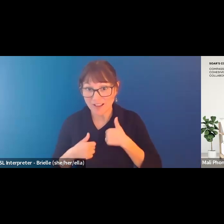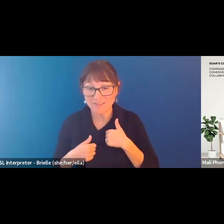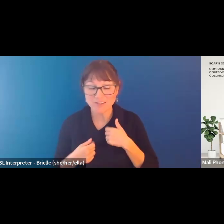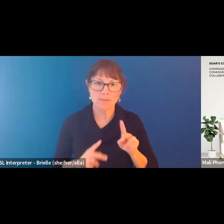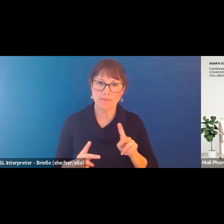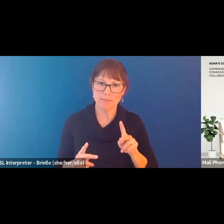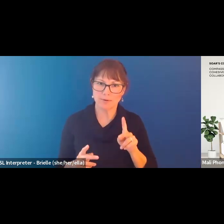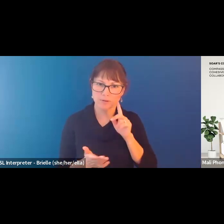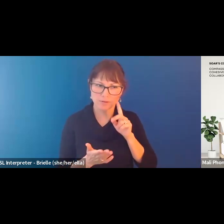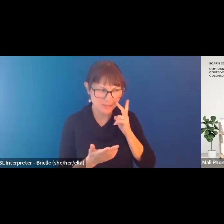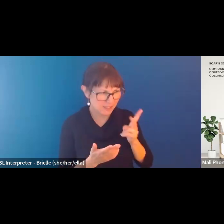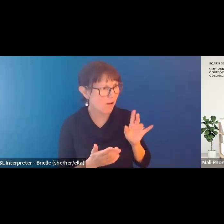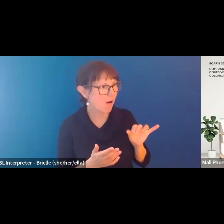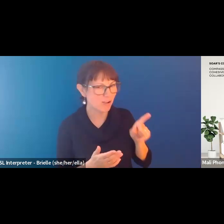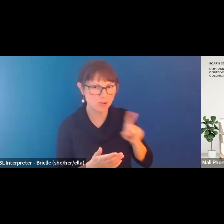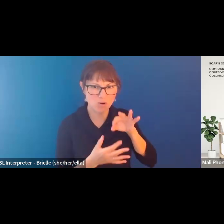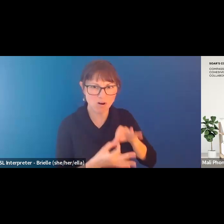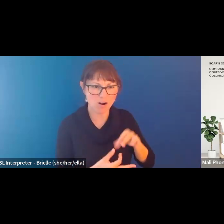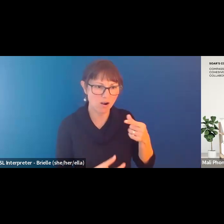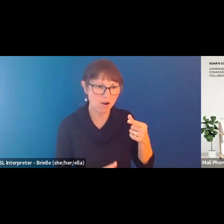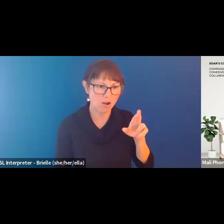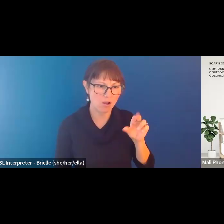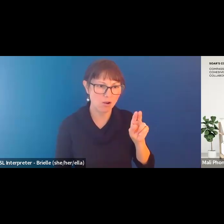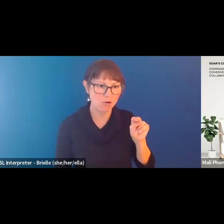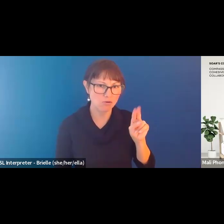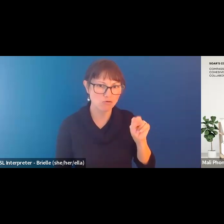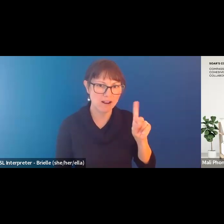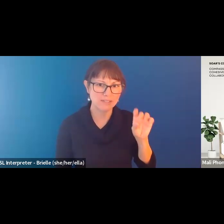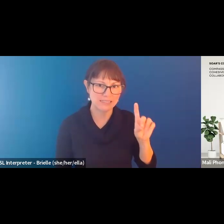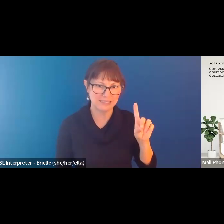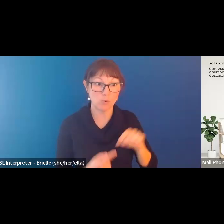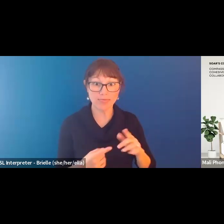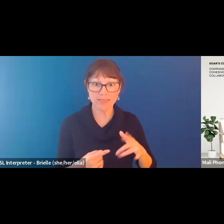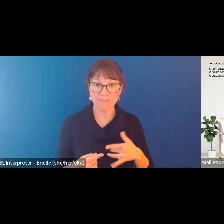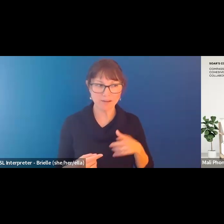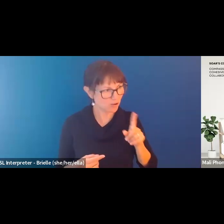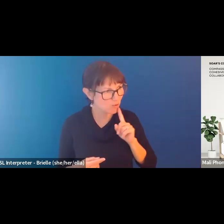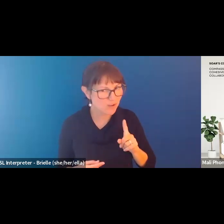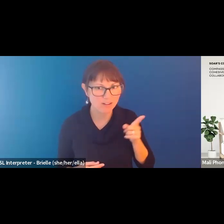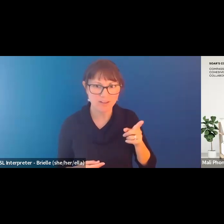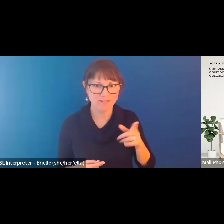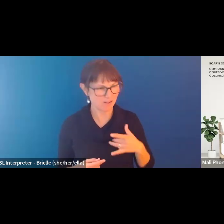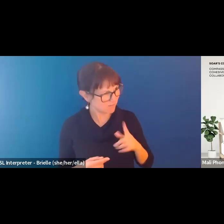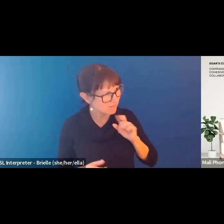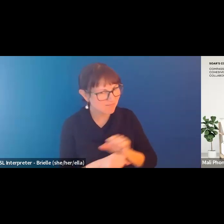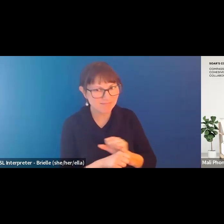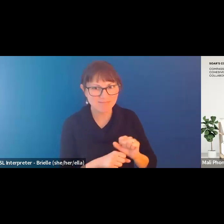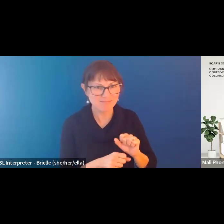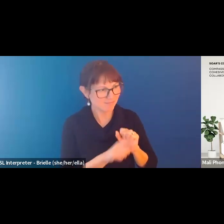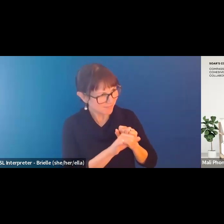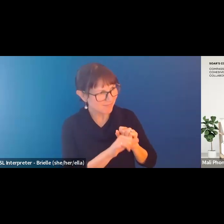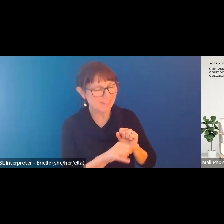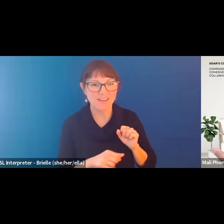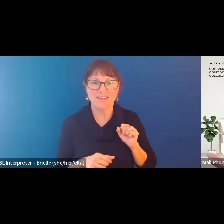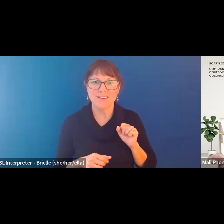see that you're grounded in something real, when they feel your sincerity, when they know you've